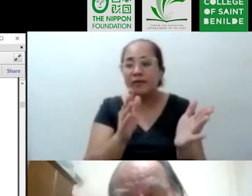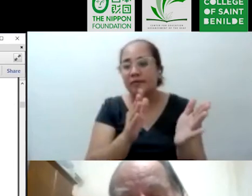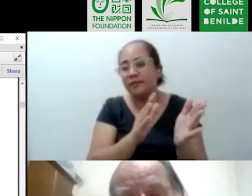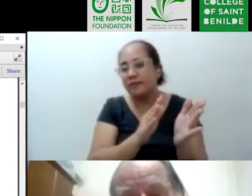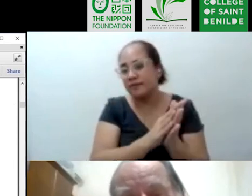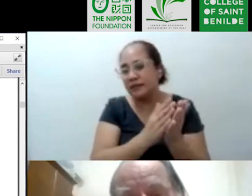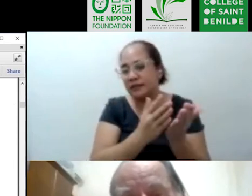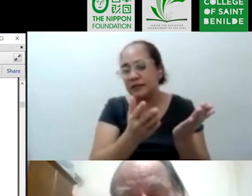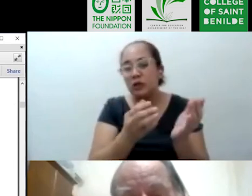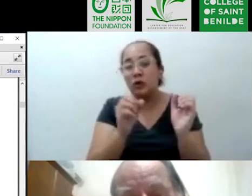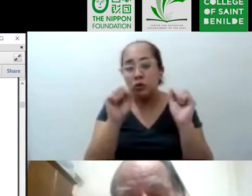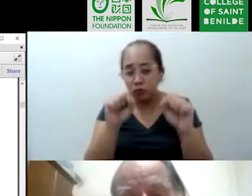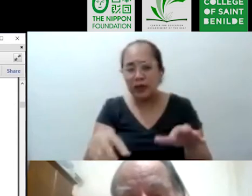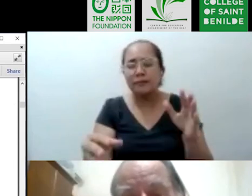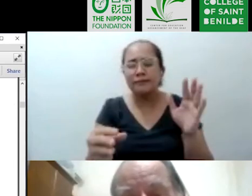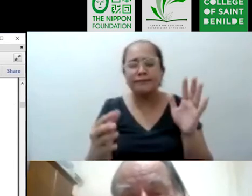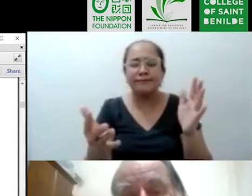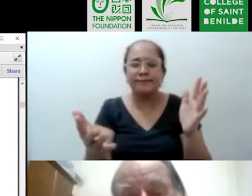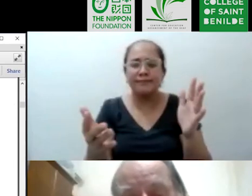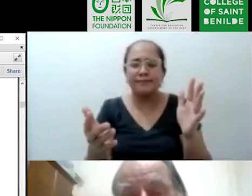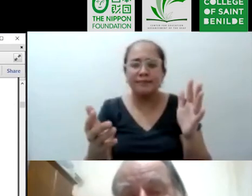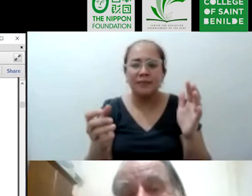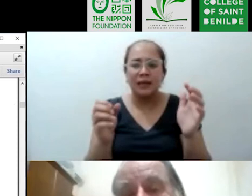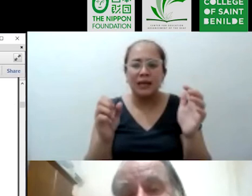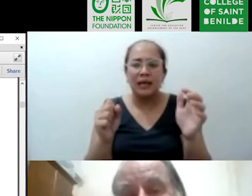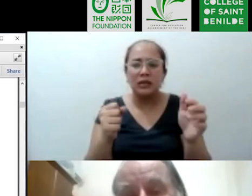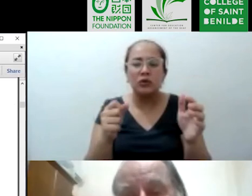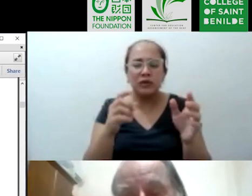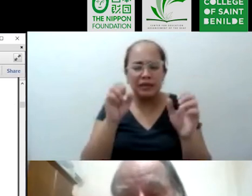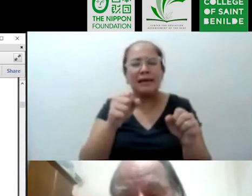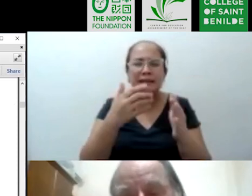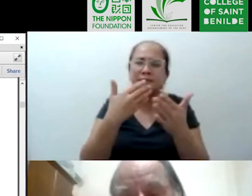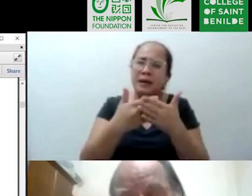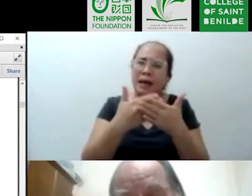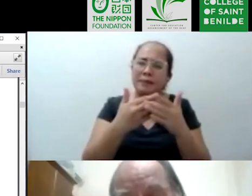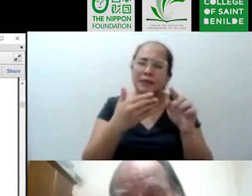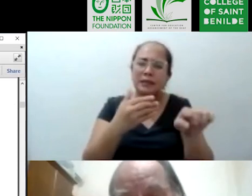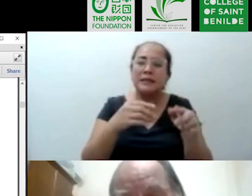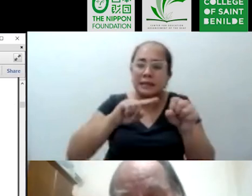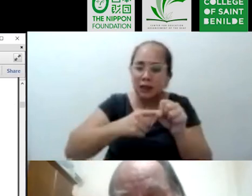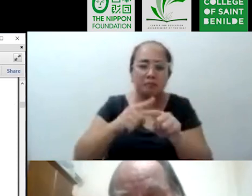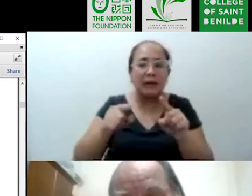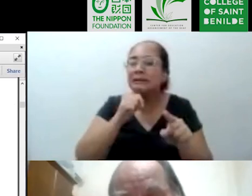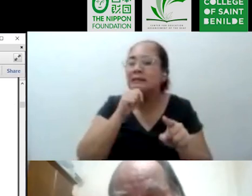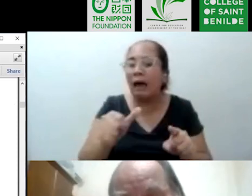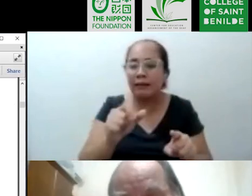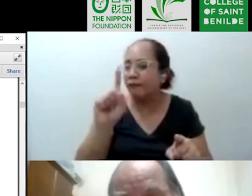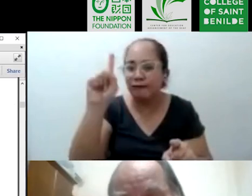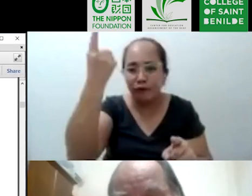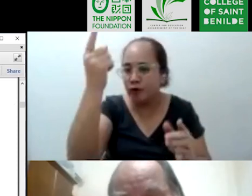So you can put it in you know, near the beginning, but it won't be the first page in the book.